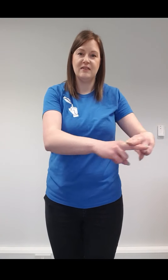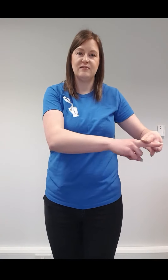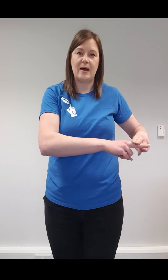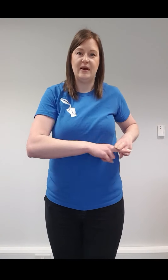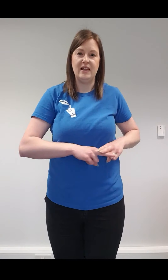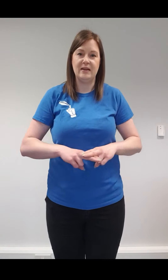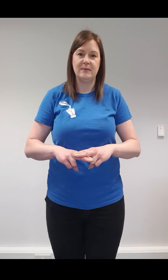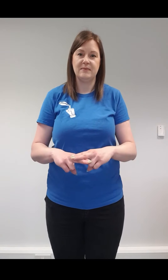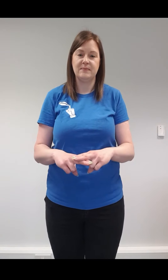family.